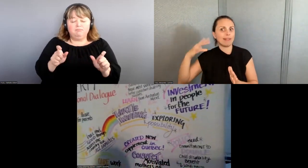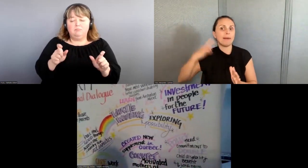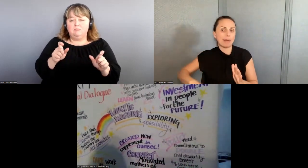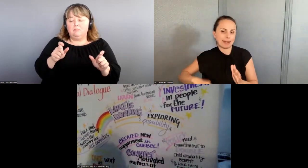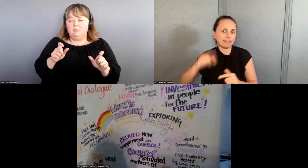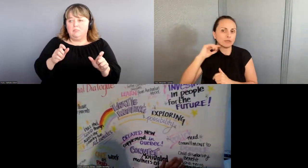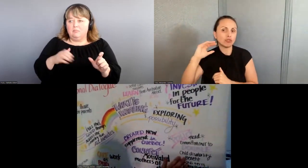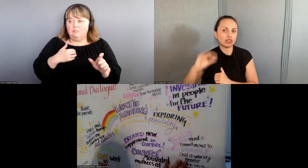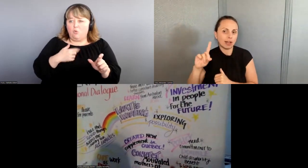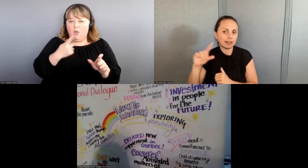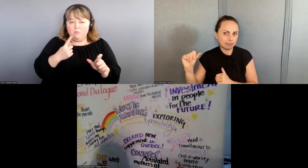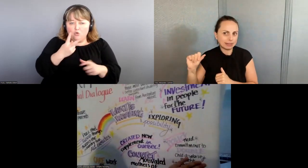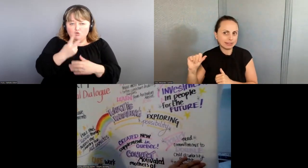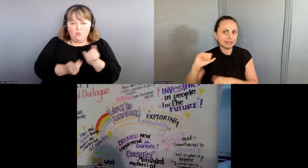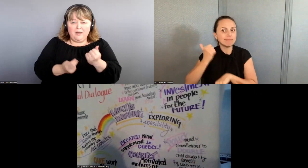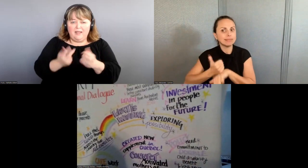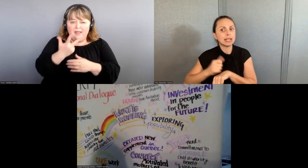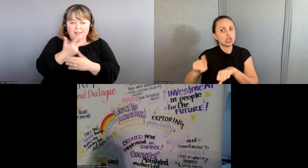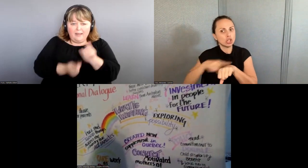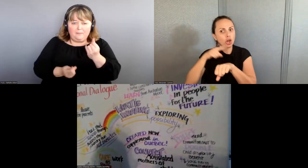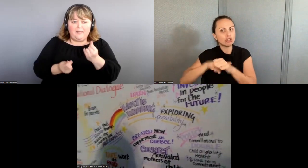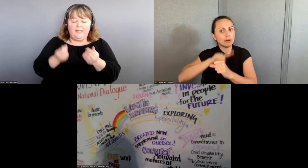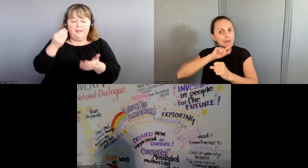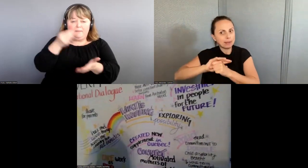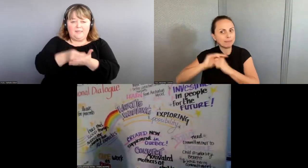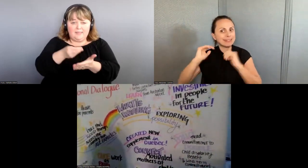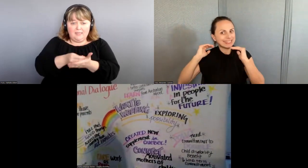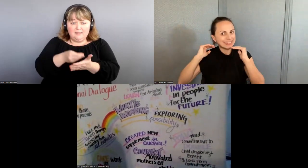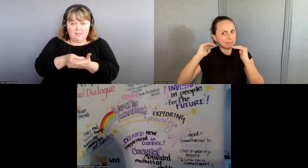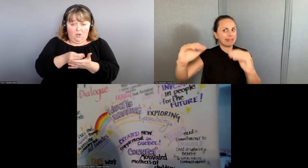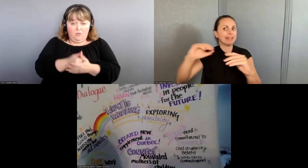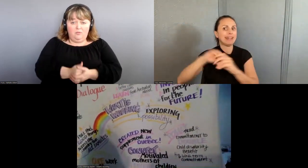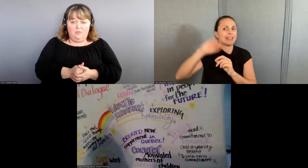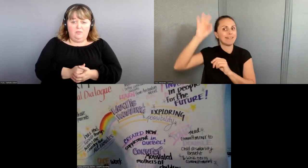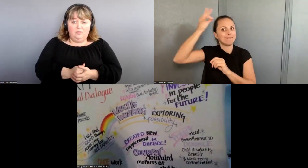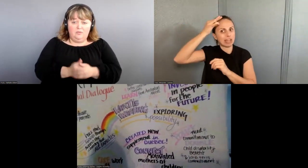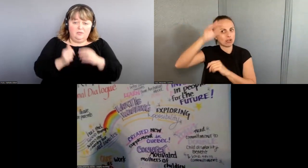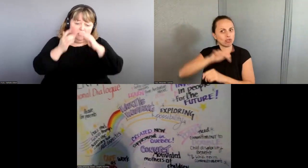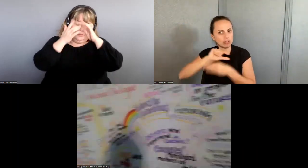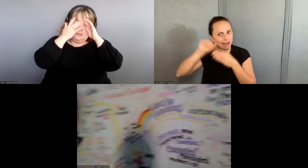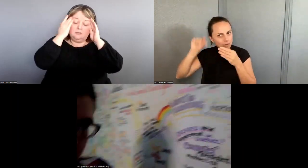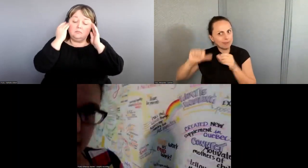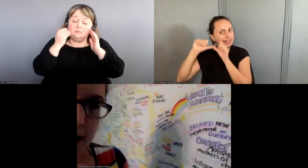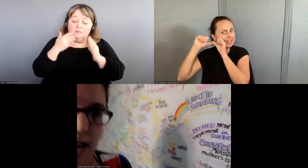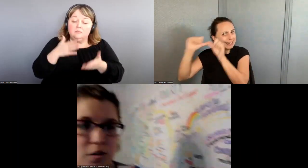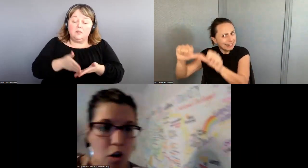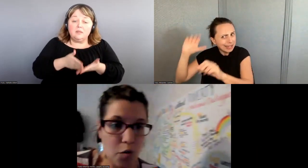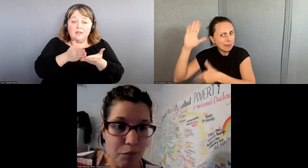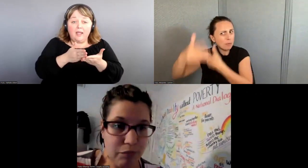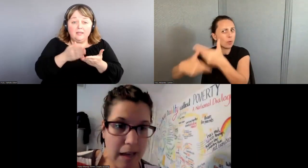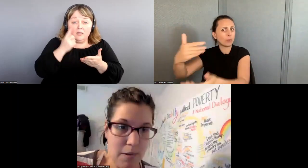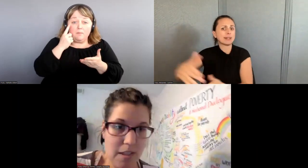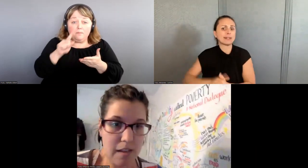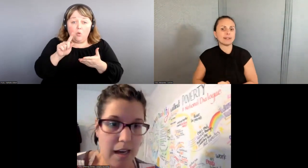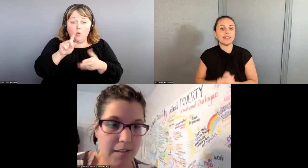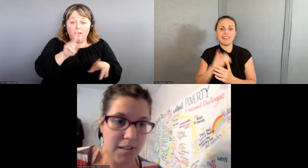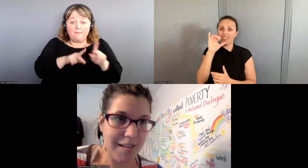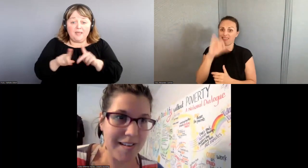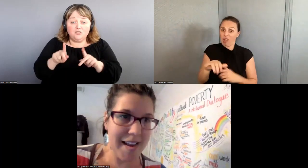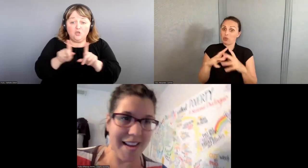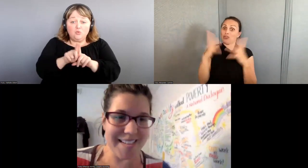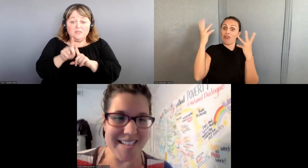and seeing a long-term commitment and stability within the federal government to keep going. So that was a